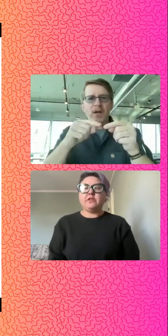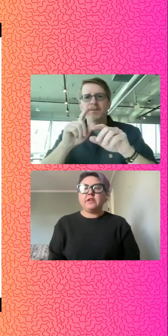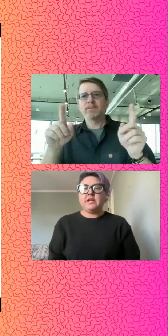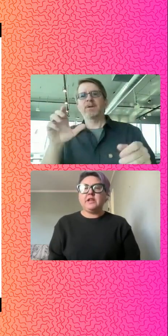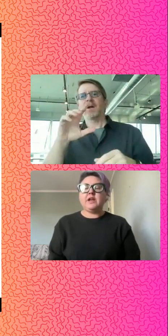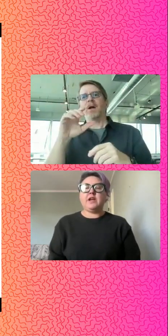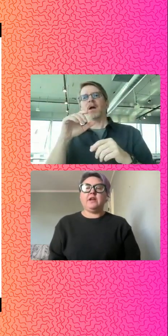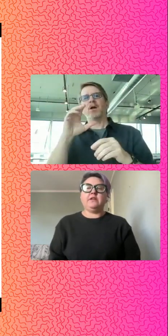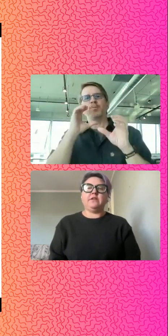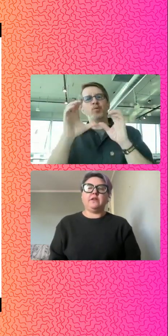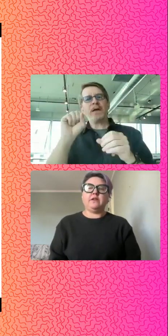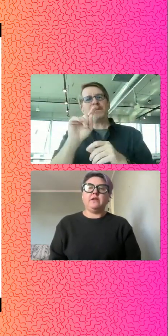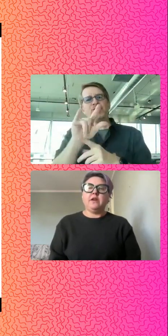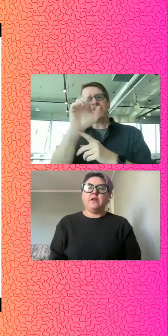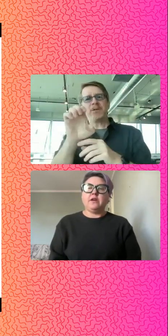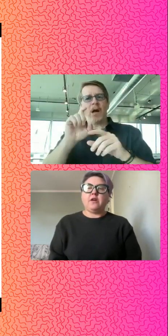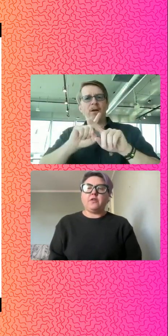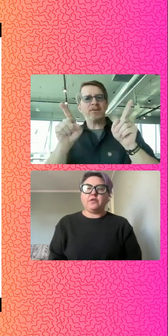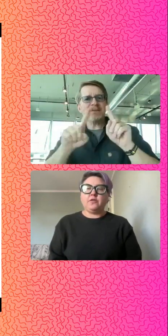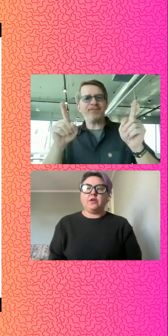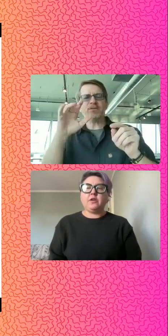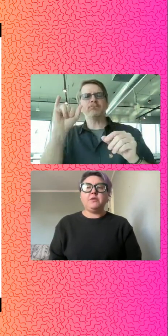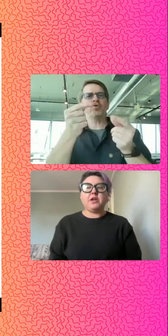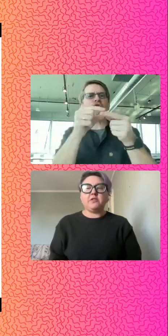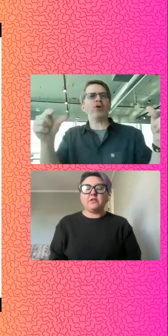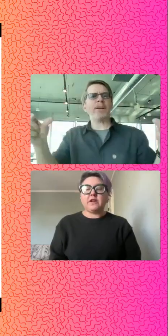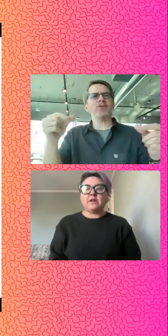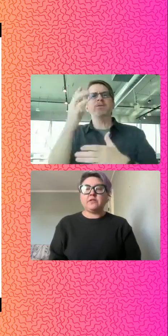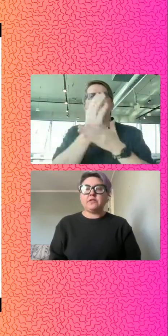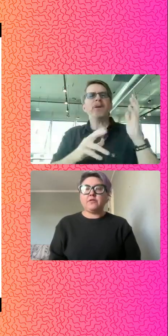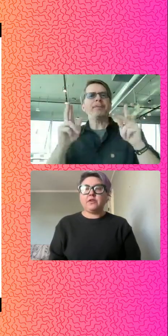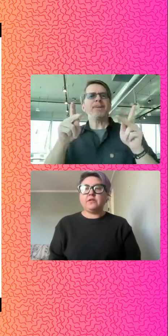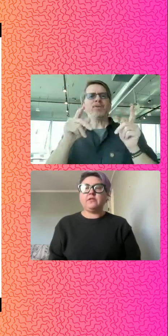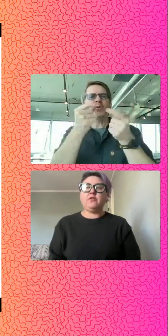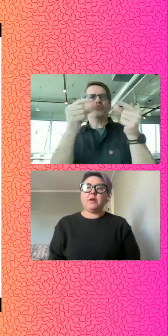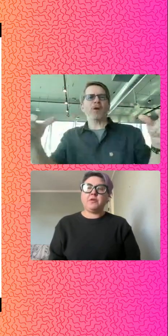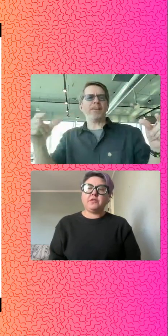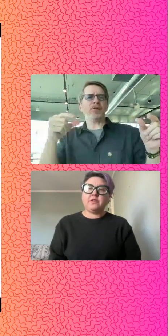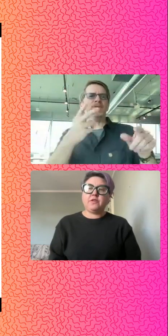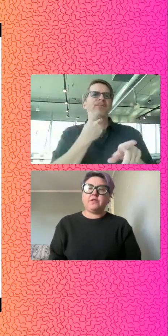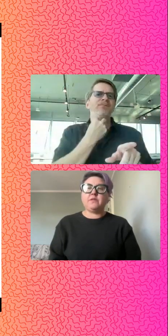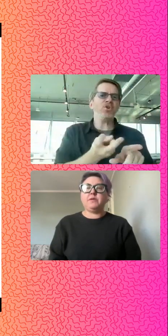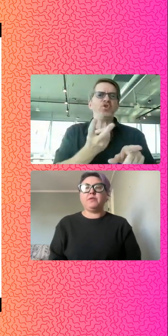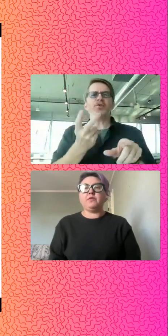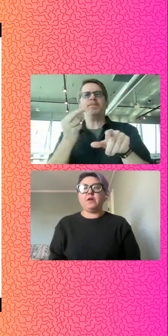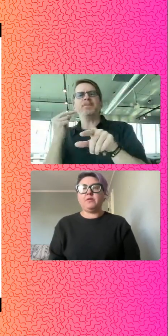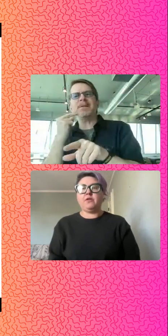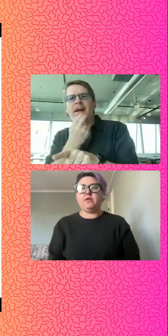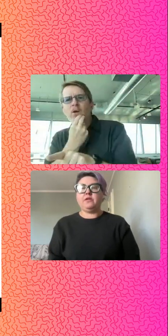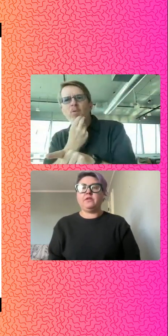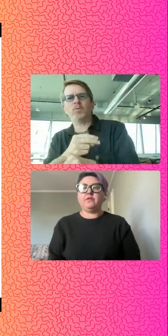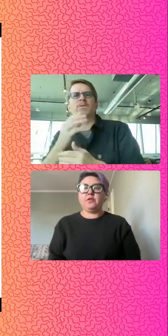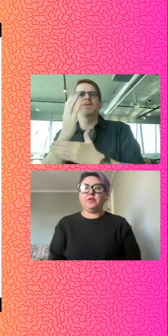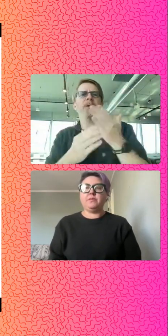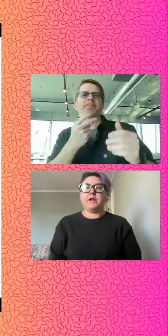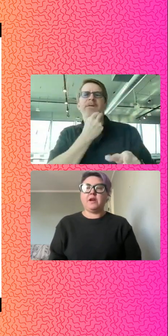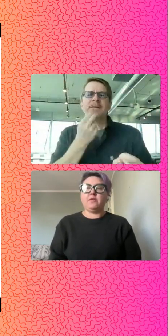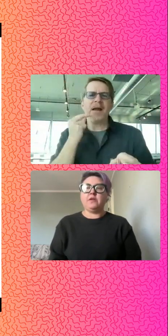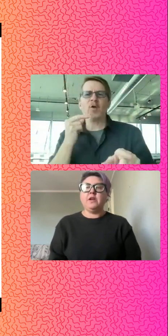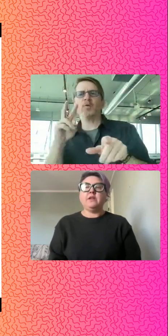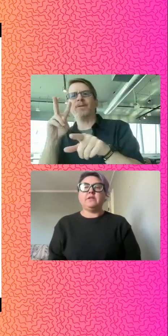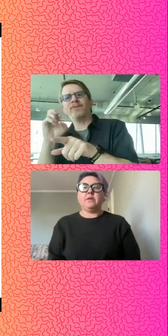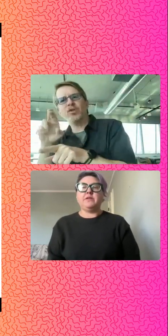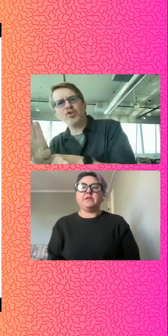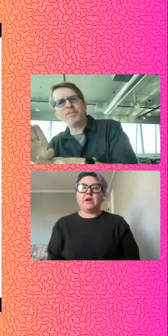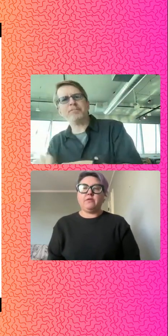variations regionally, and also communication styles are different, grammar is different. Some people's grammar is verb